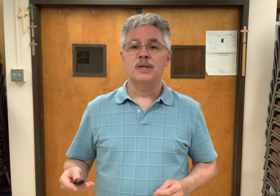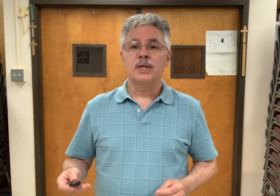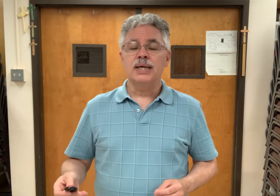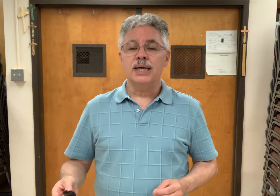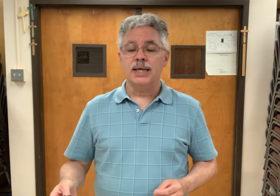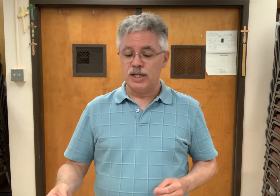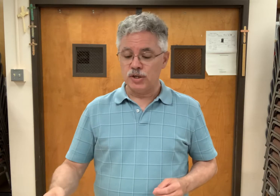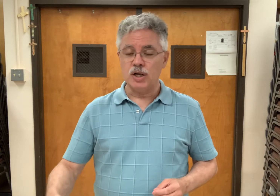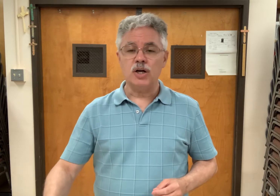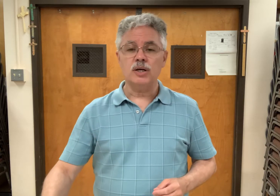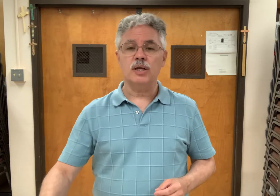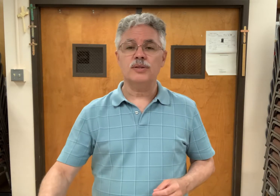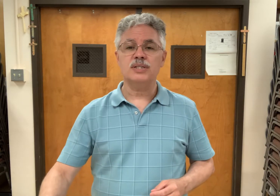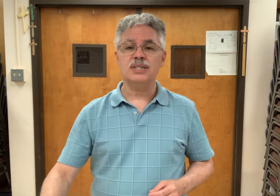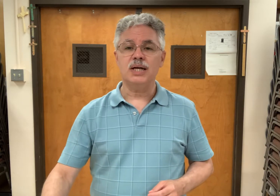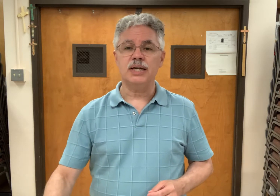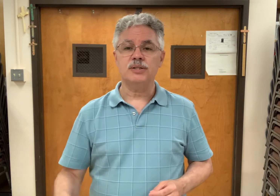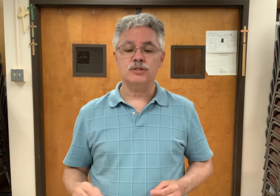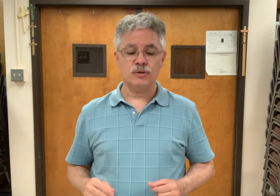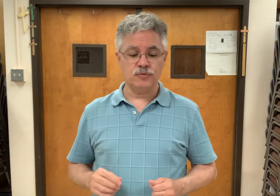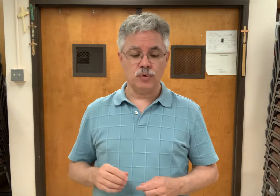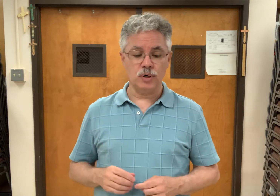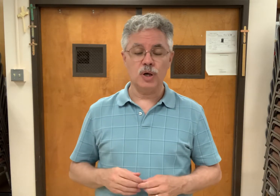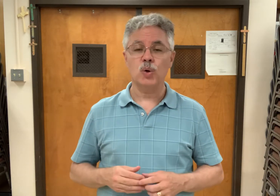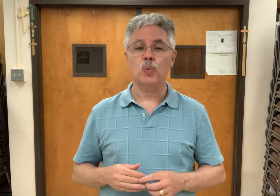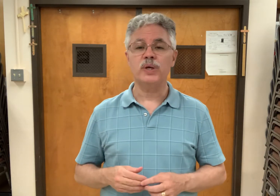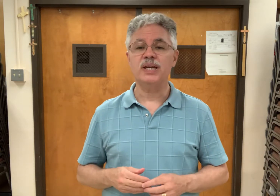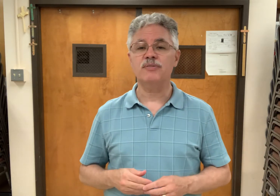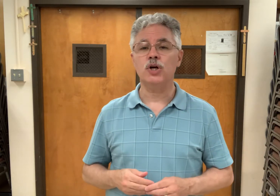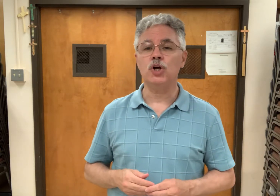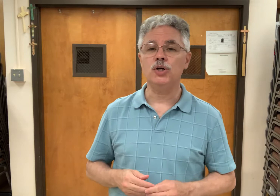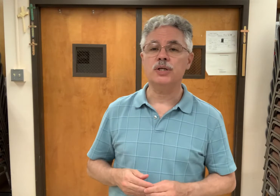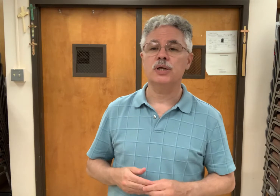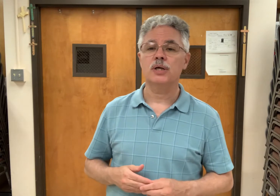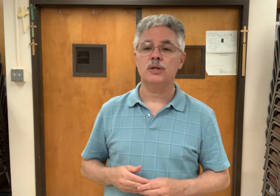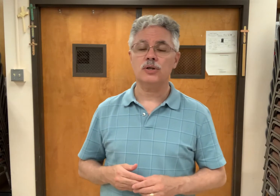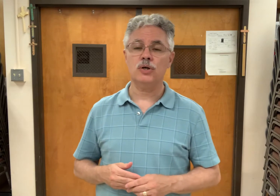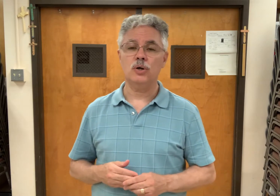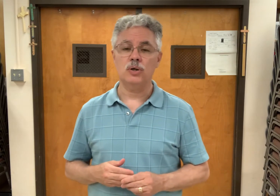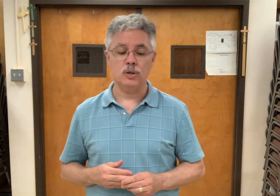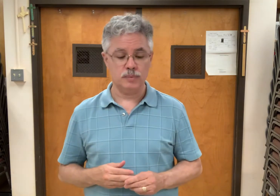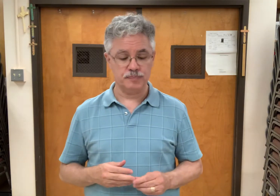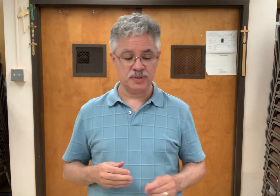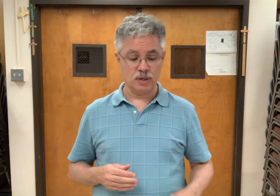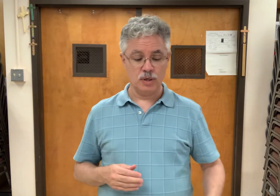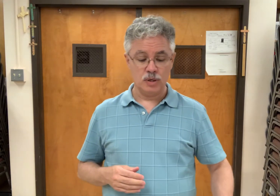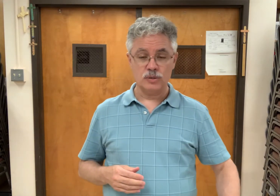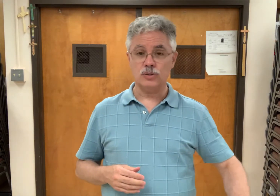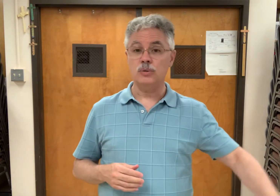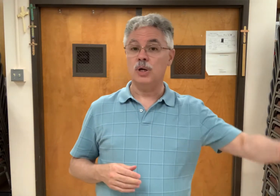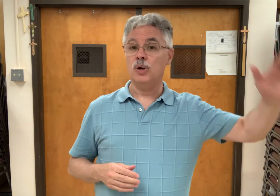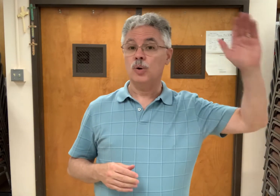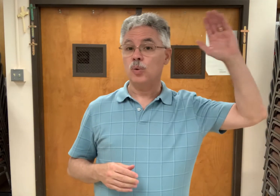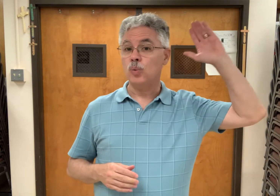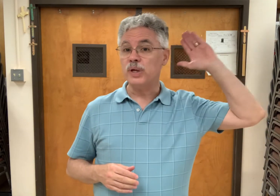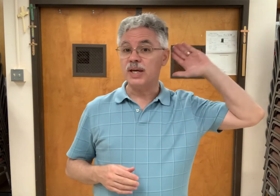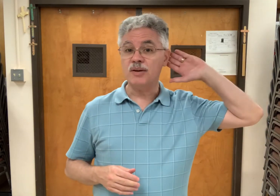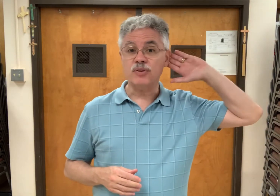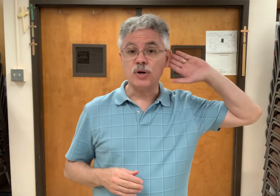here are the signs for we have heard the call so we have heard